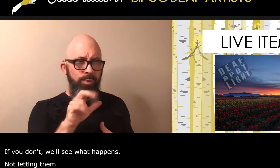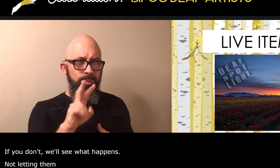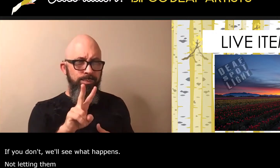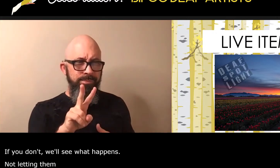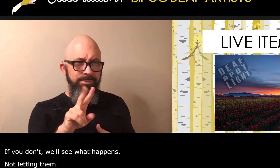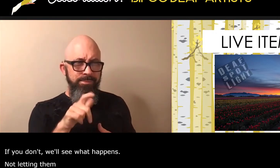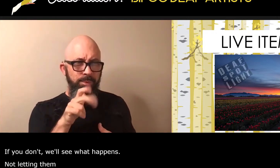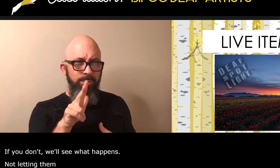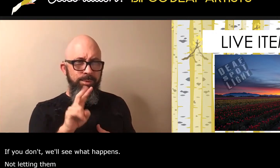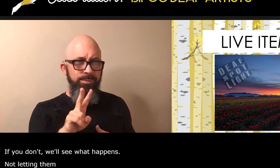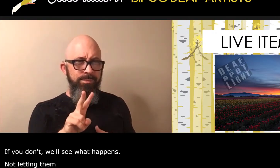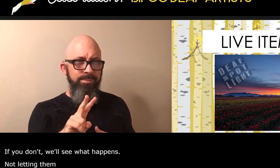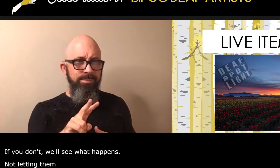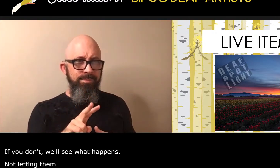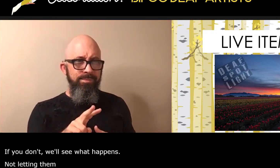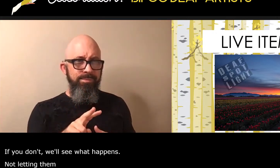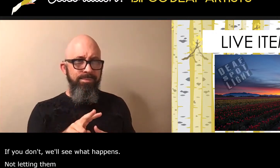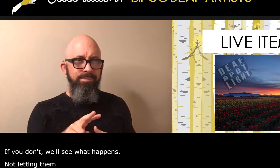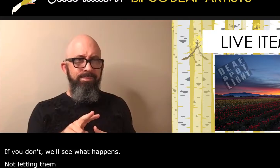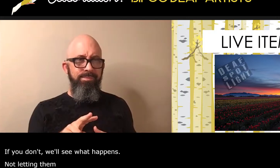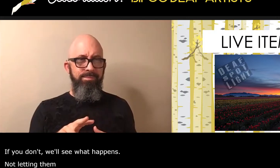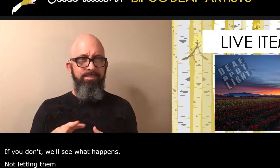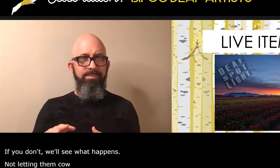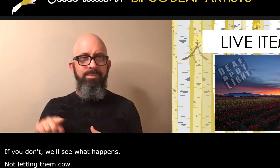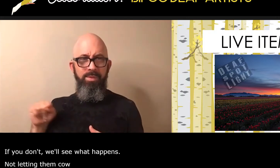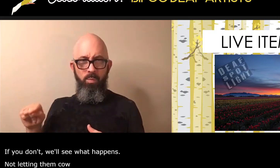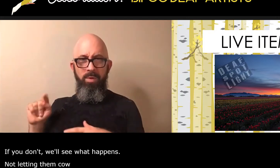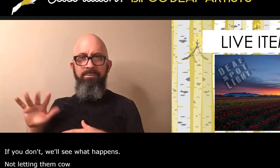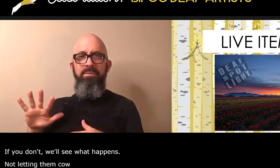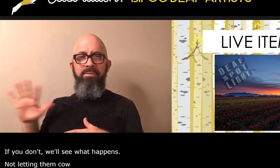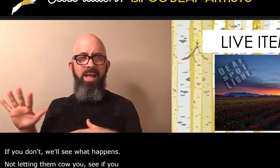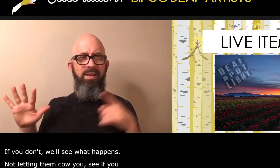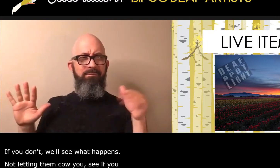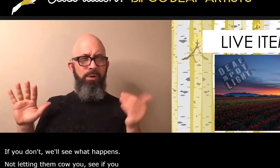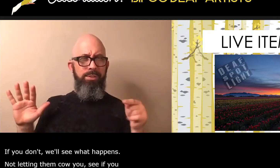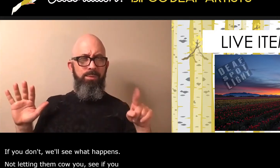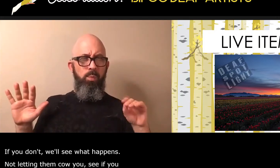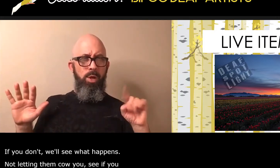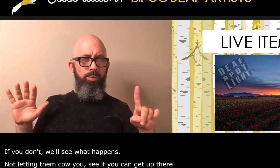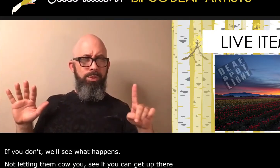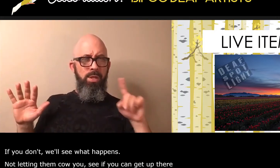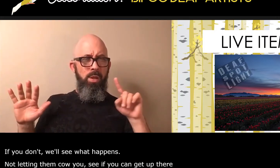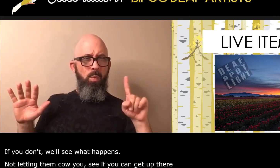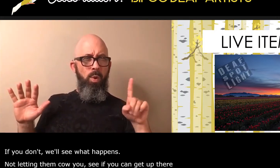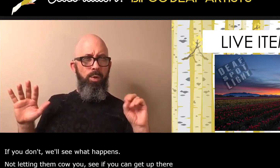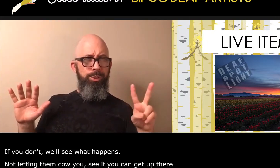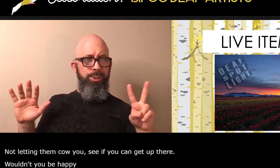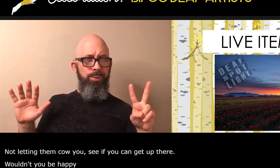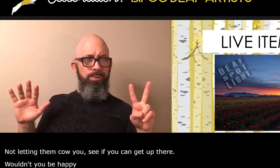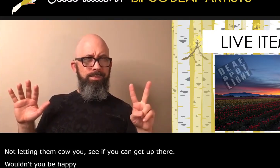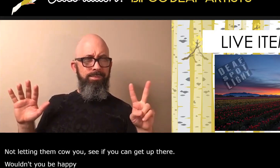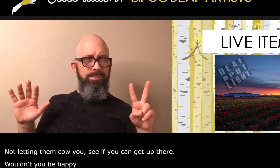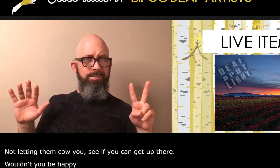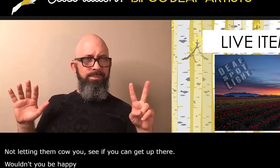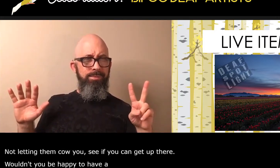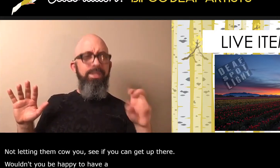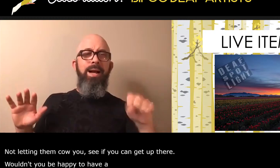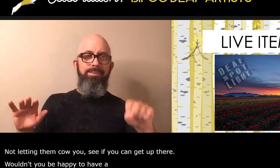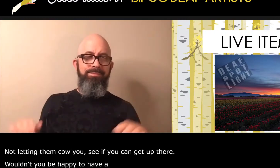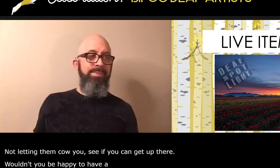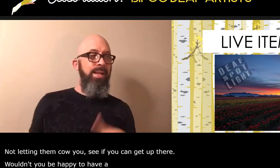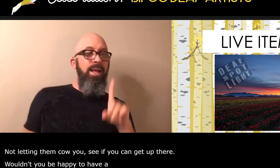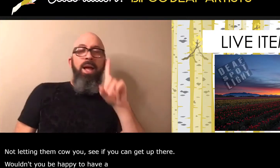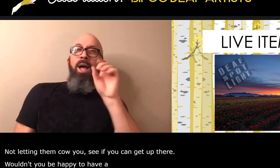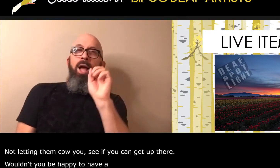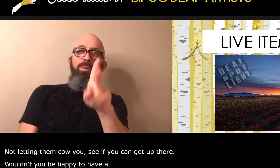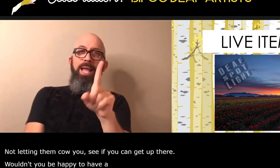Wouldn't you be happy to have $350 photo? 155, and is it 102? I'm